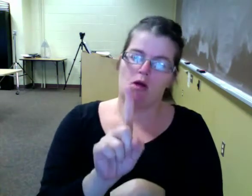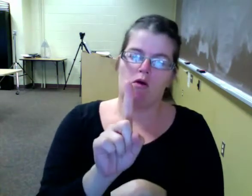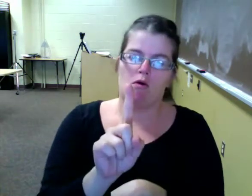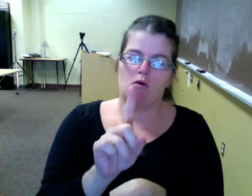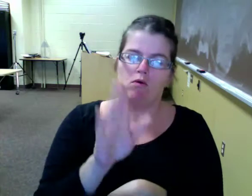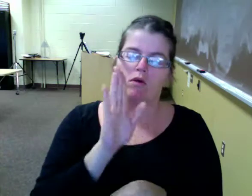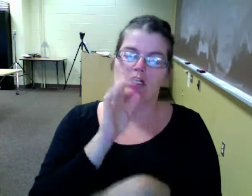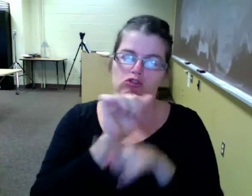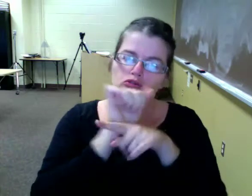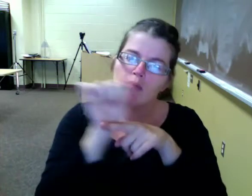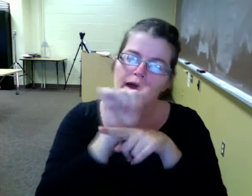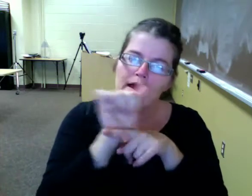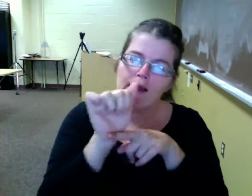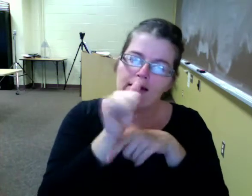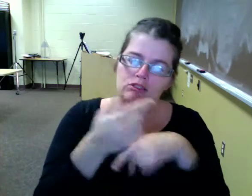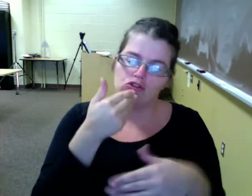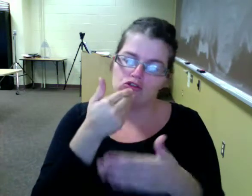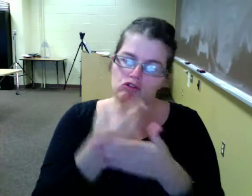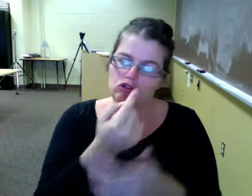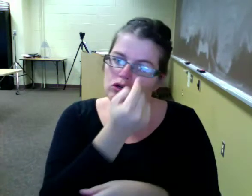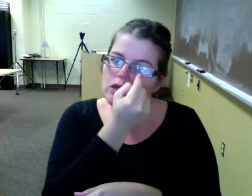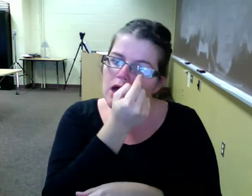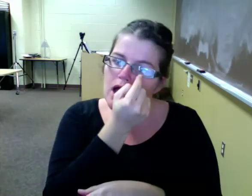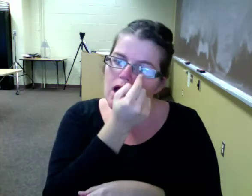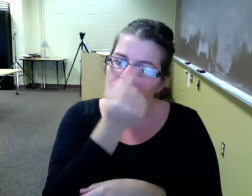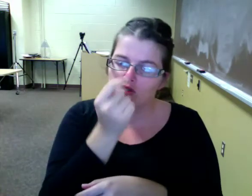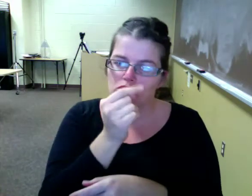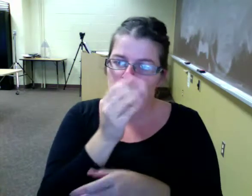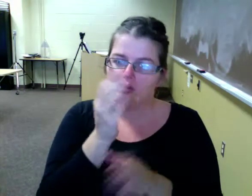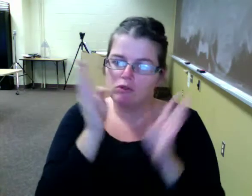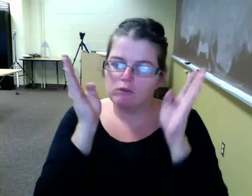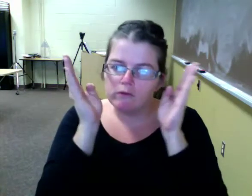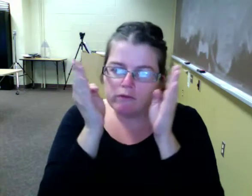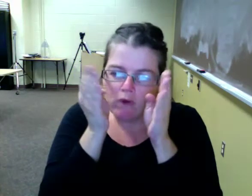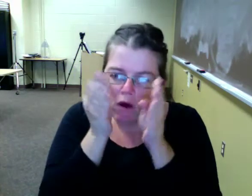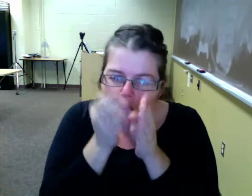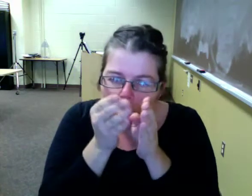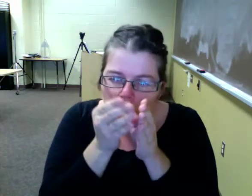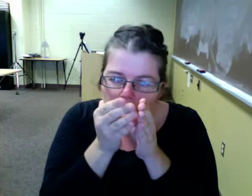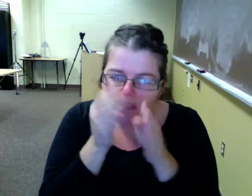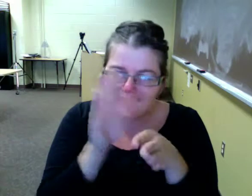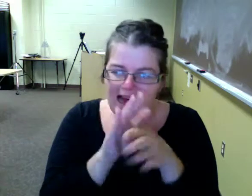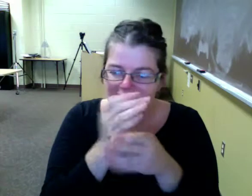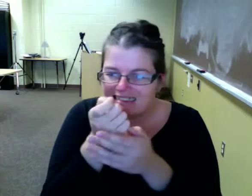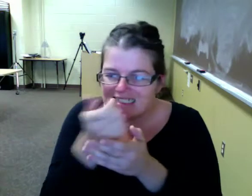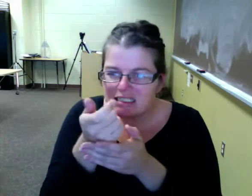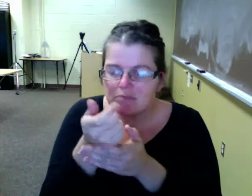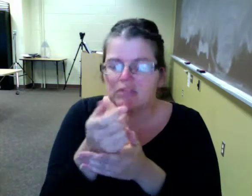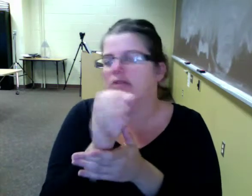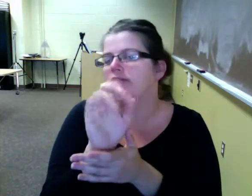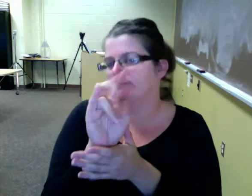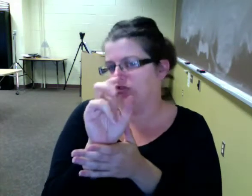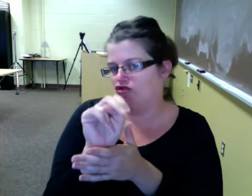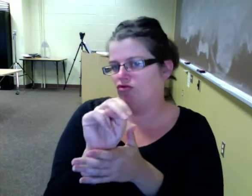eye so that he could concentrate on that little bit of peripheral vision that he had. And he'd be looking, you'd think he'd be looking